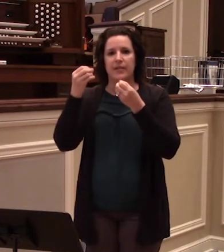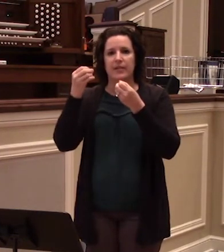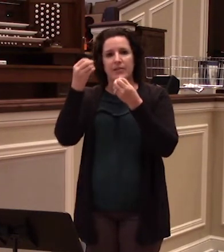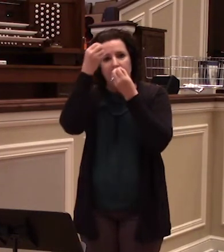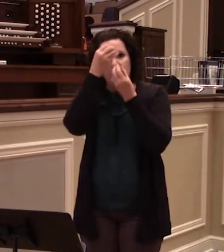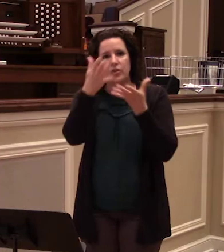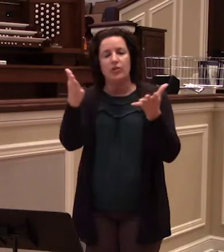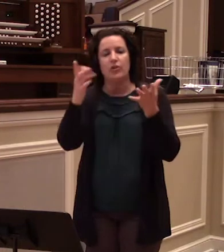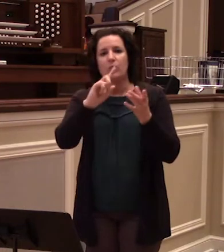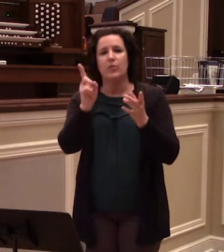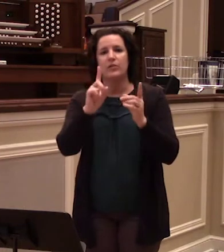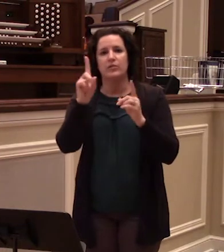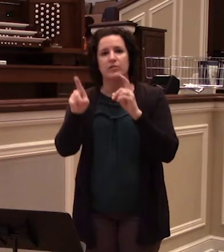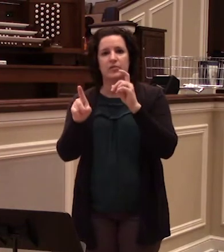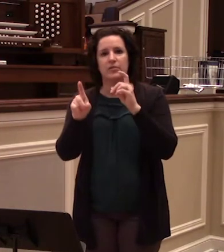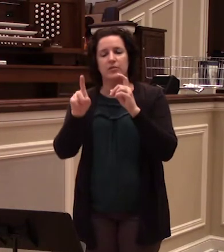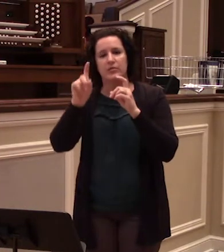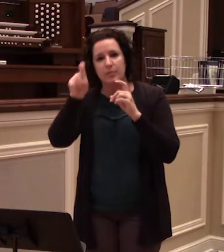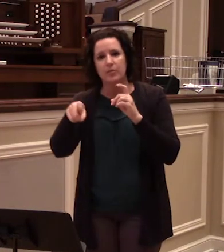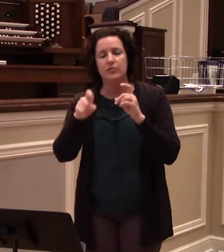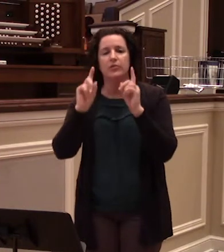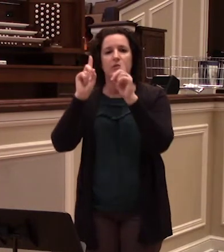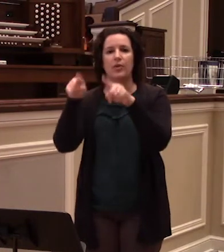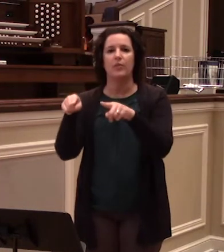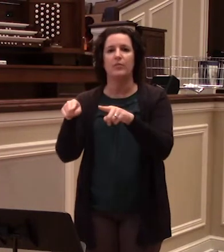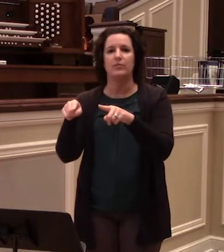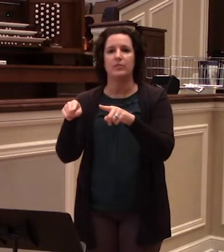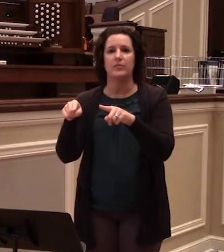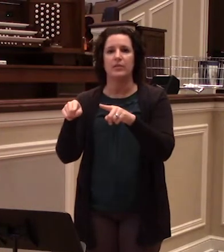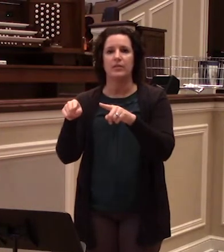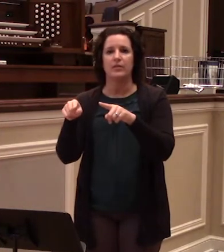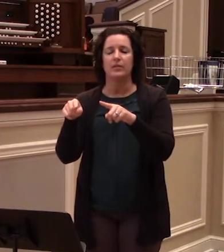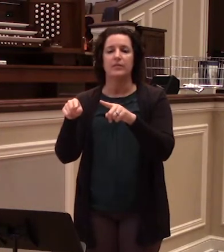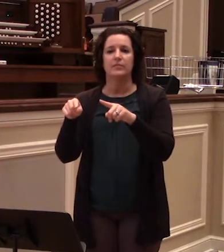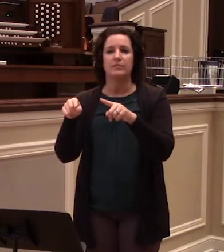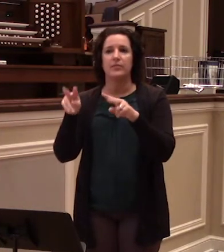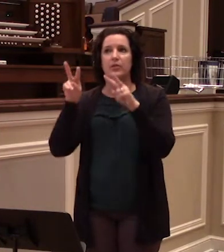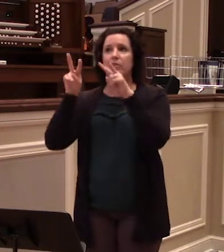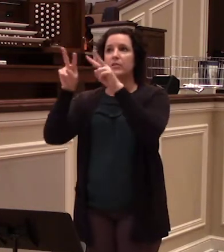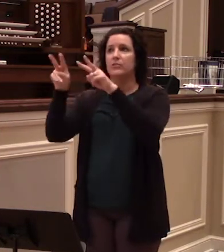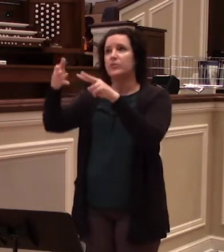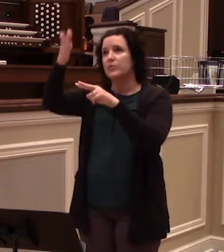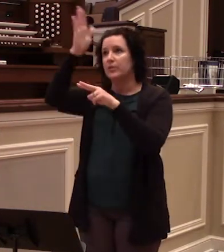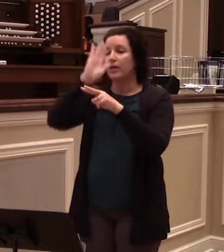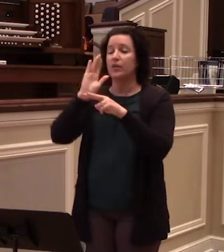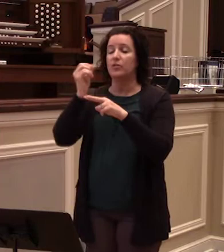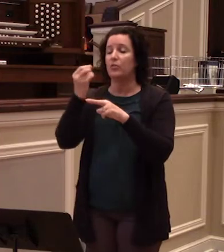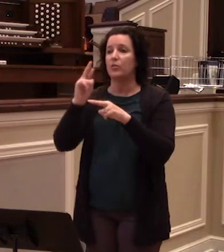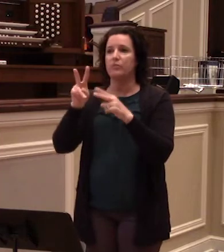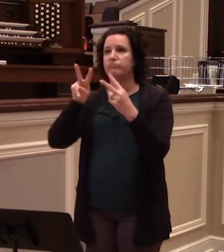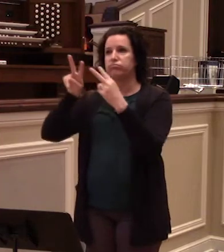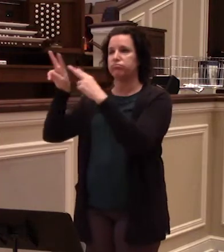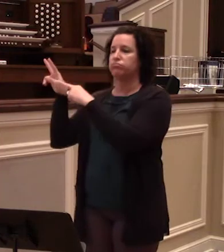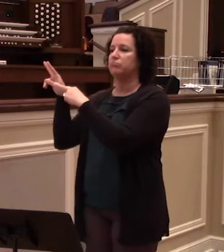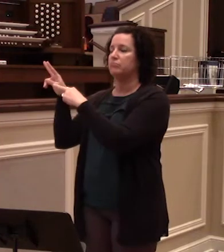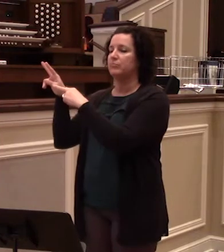Will you turn towards it, or will you turn away? Will you bow your heads with me in